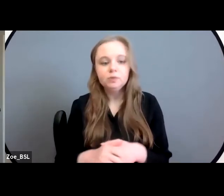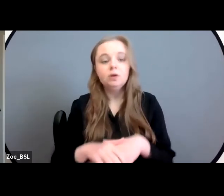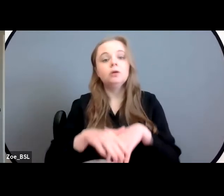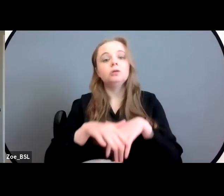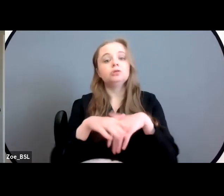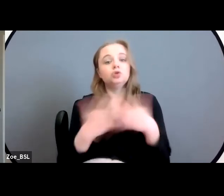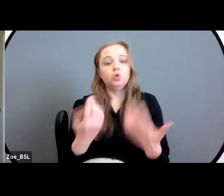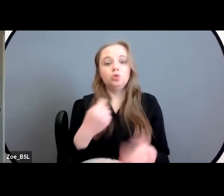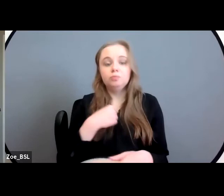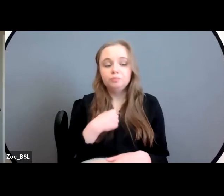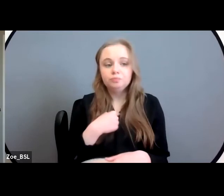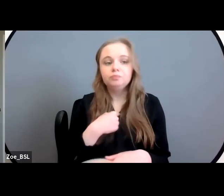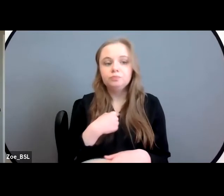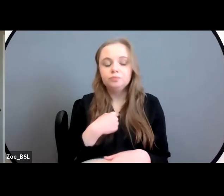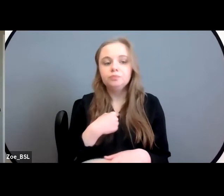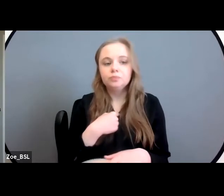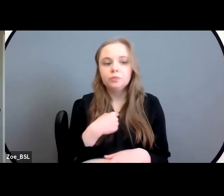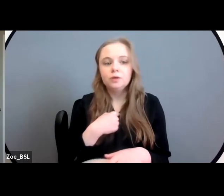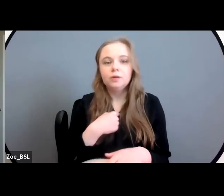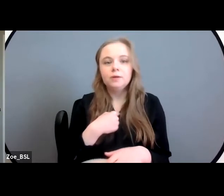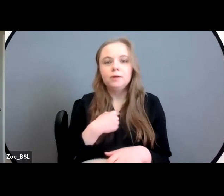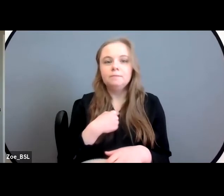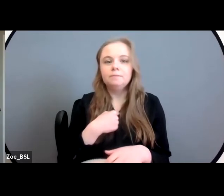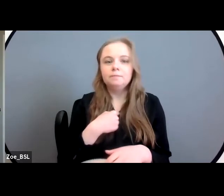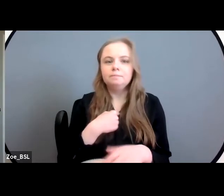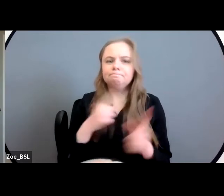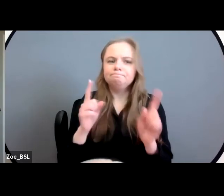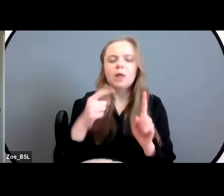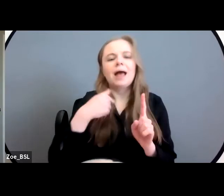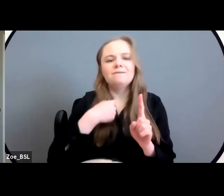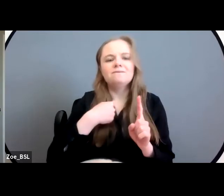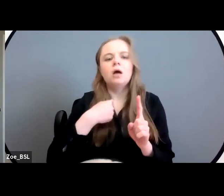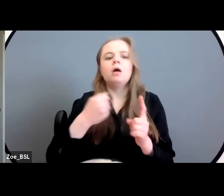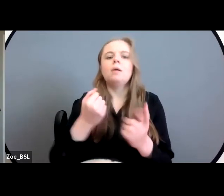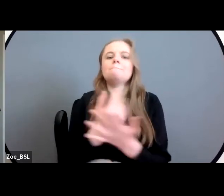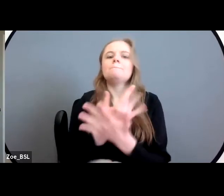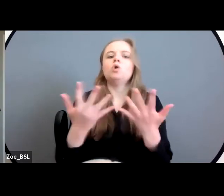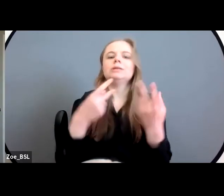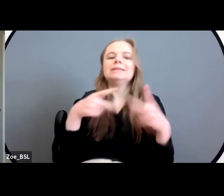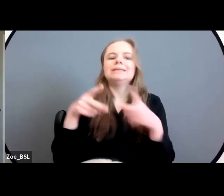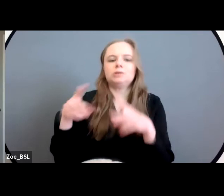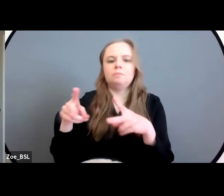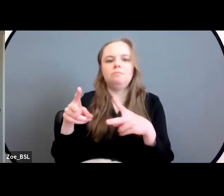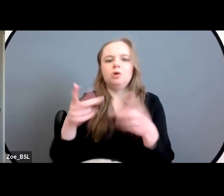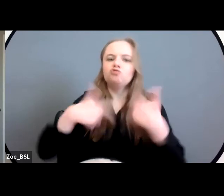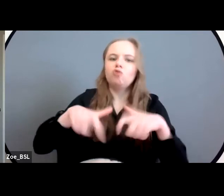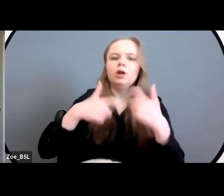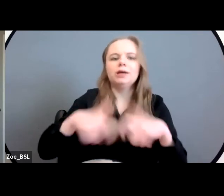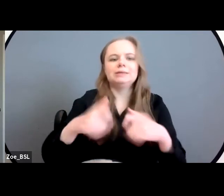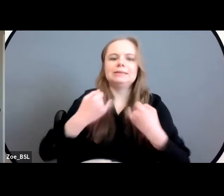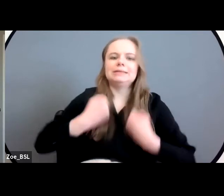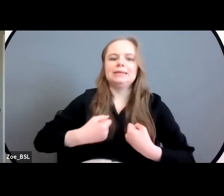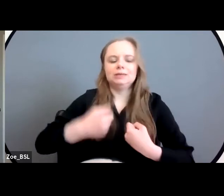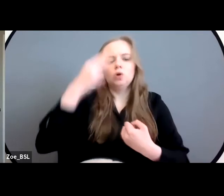have a multi-system chronic disease called PCD, which stands for primary